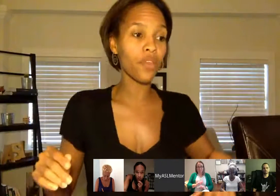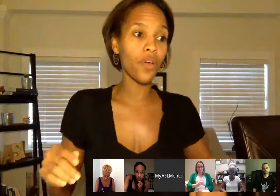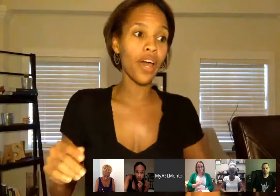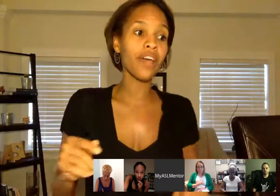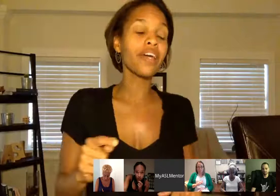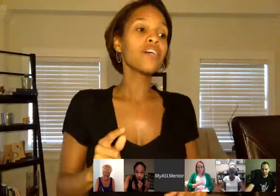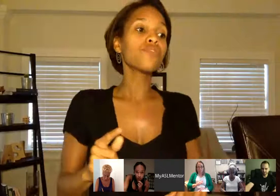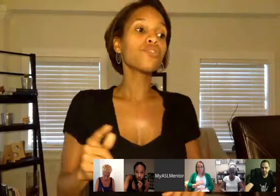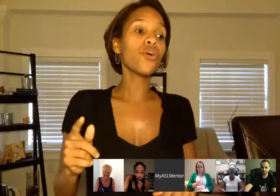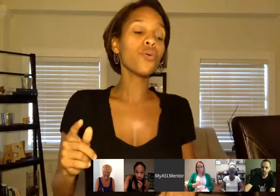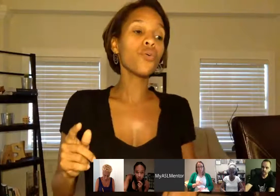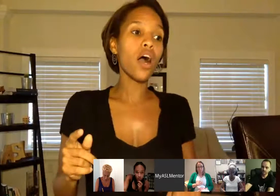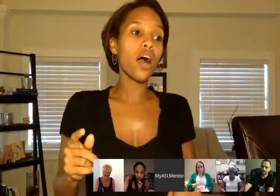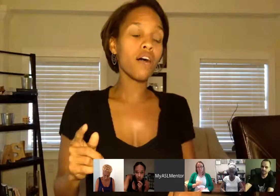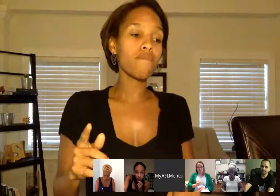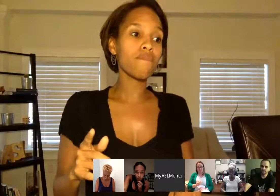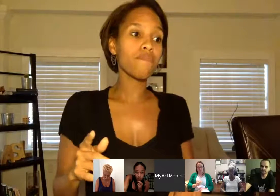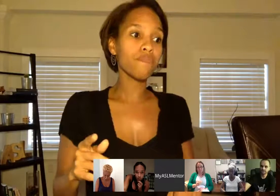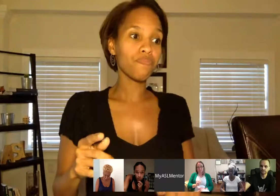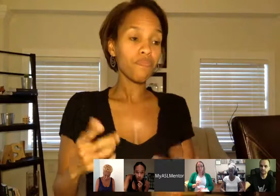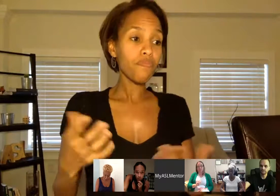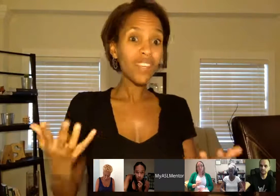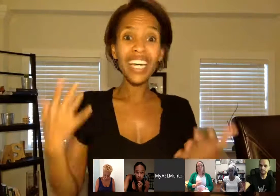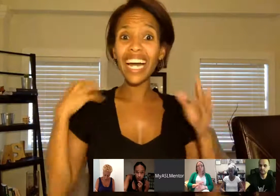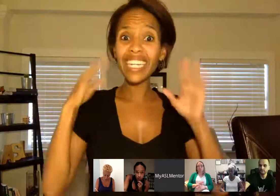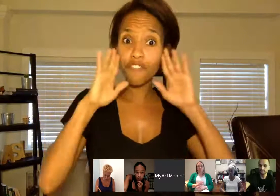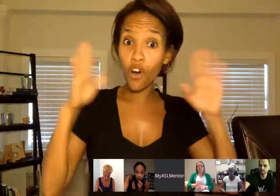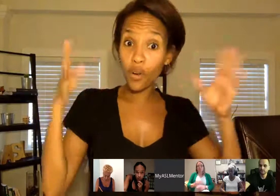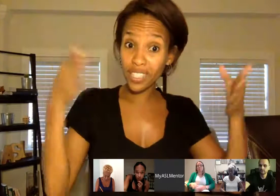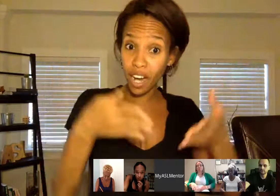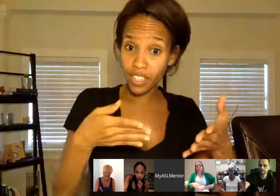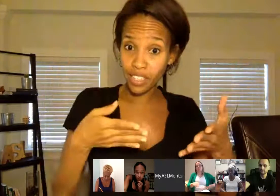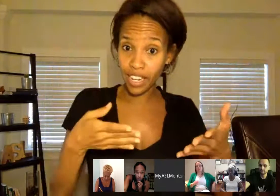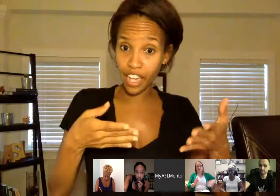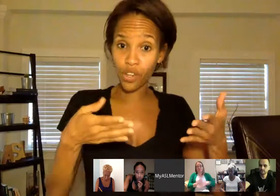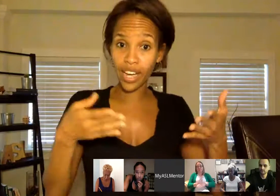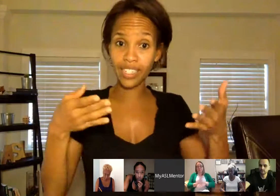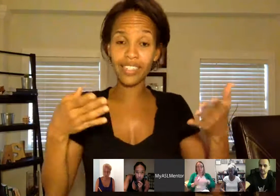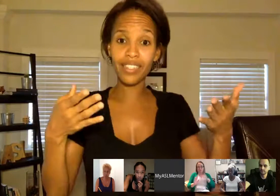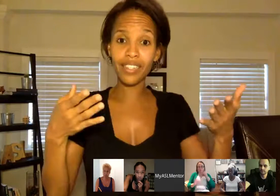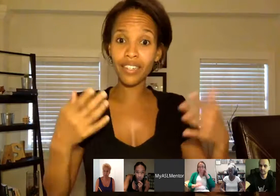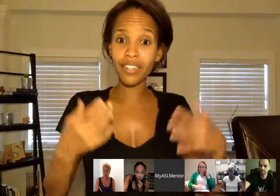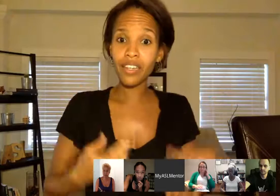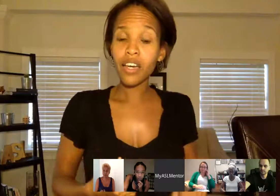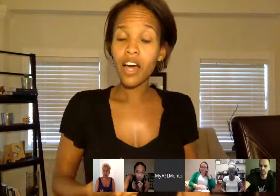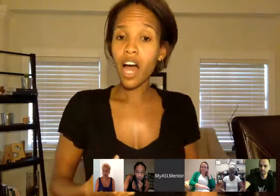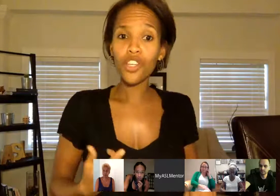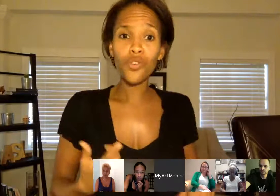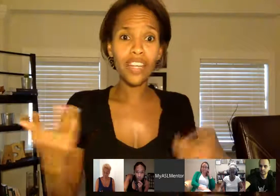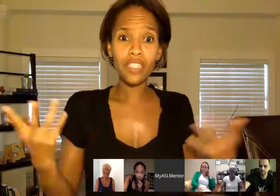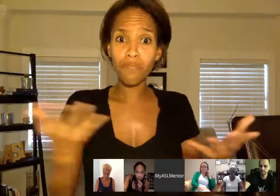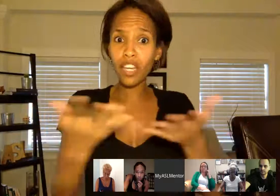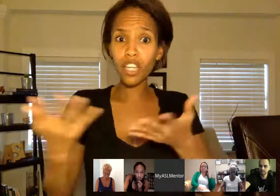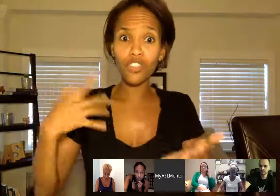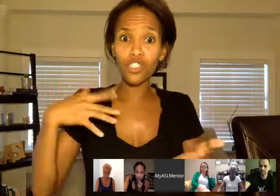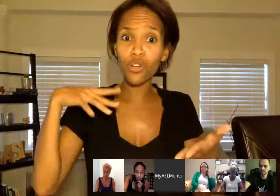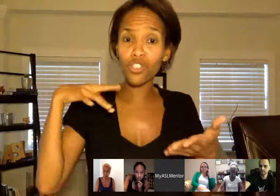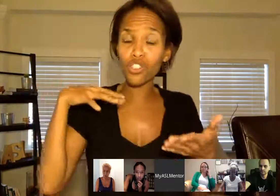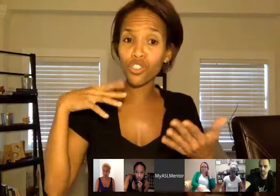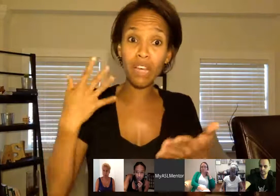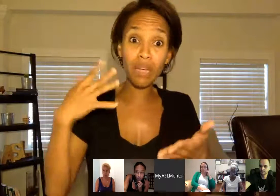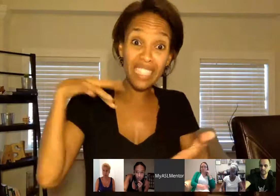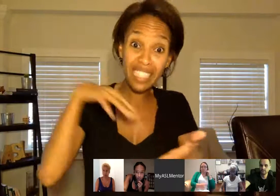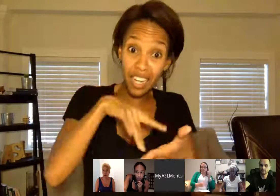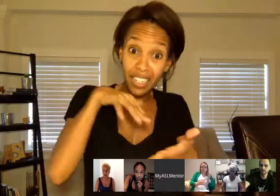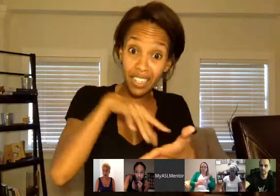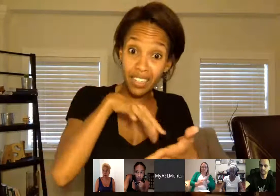fine, okay? So, and I did focus on, as you guys can see, You guys may even chose to